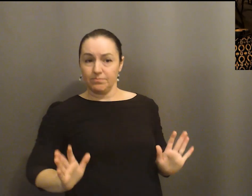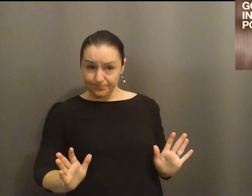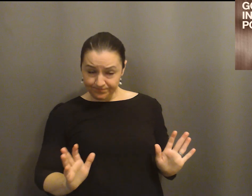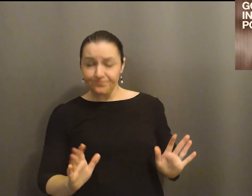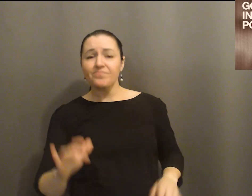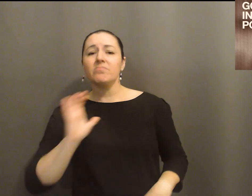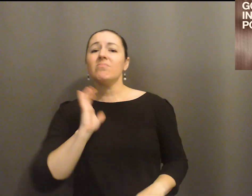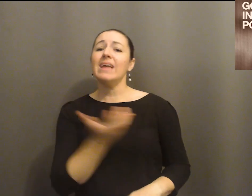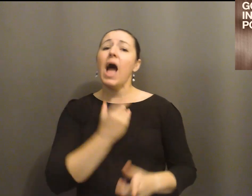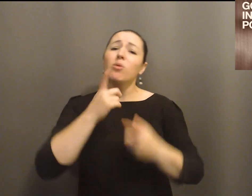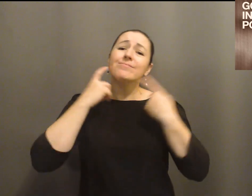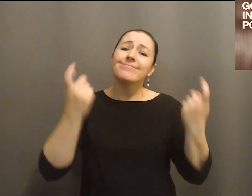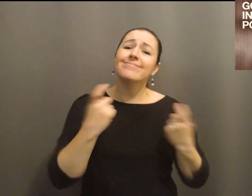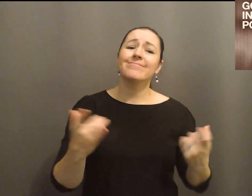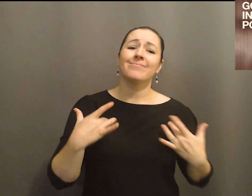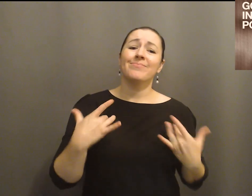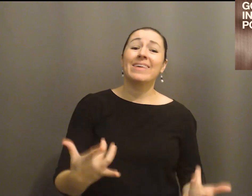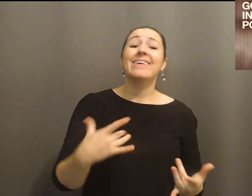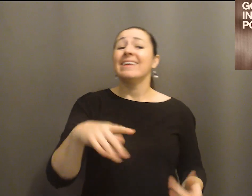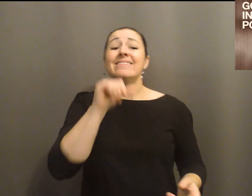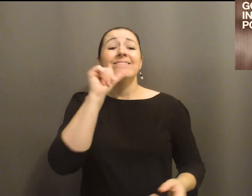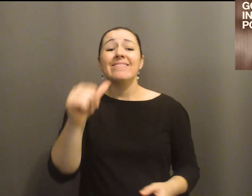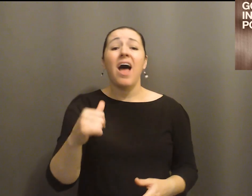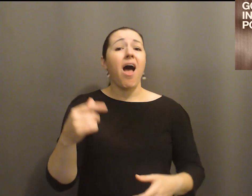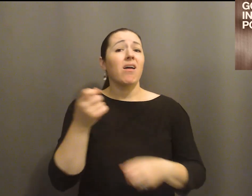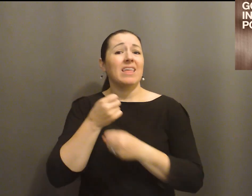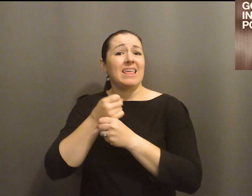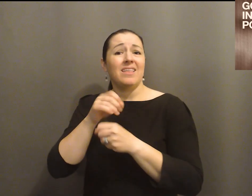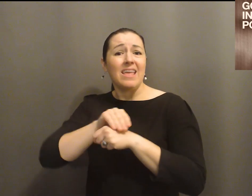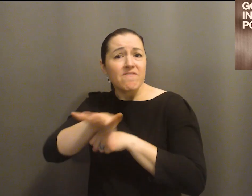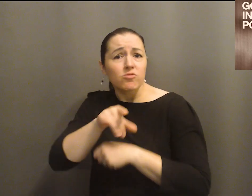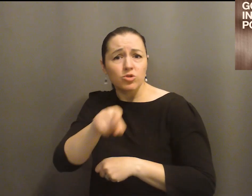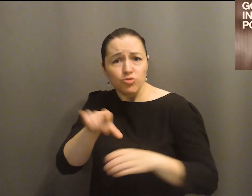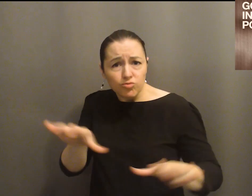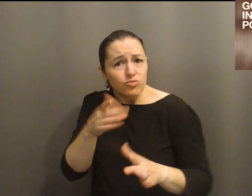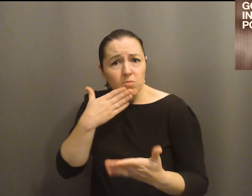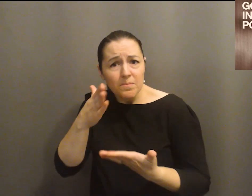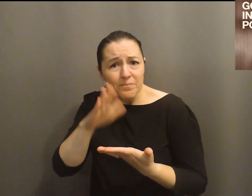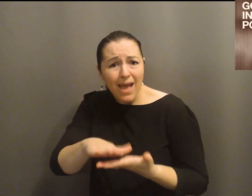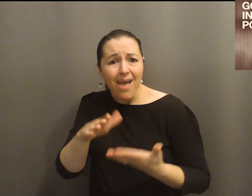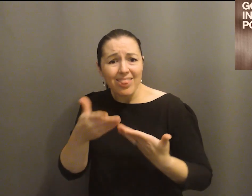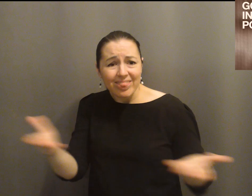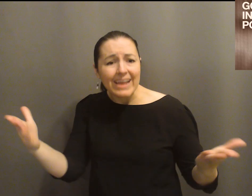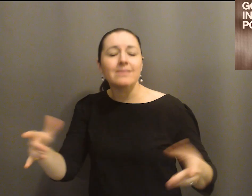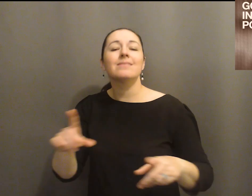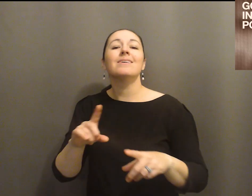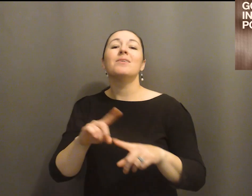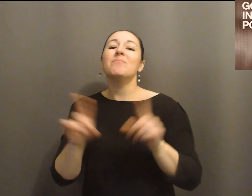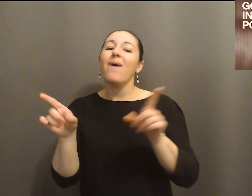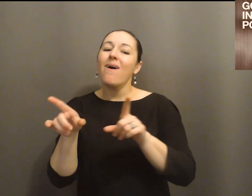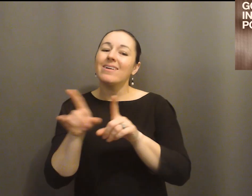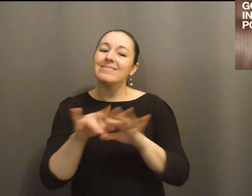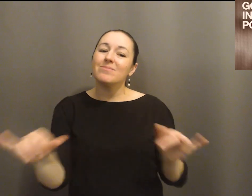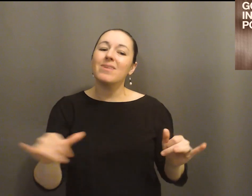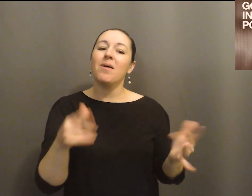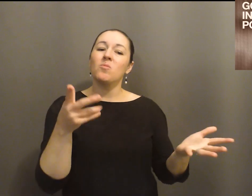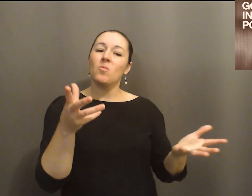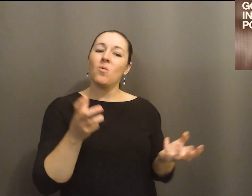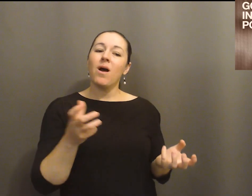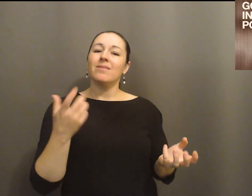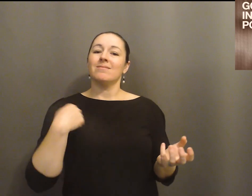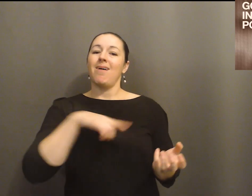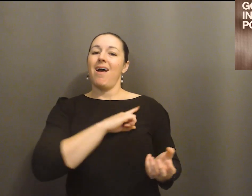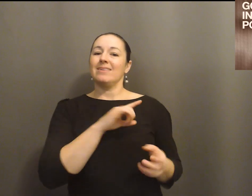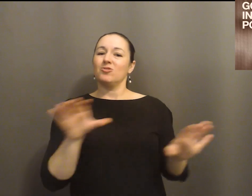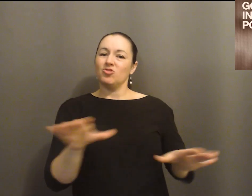Our sinful nature Doesn't just make us Do bad things It also makes us Want to do good things In